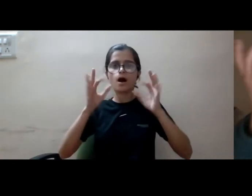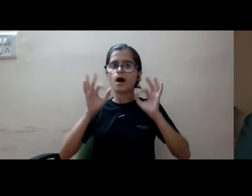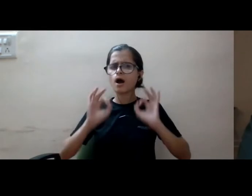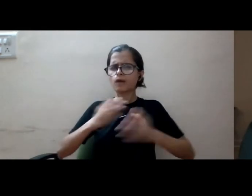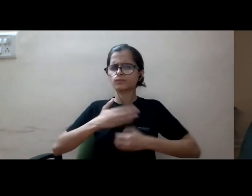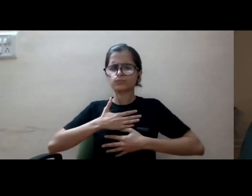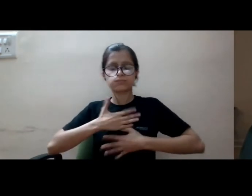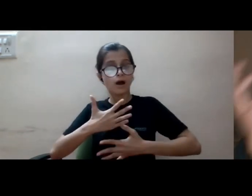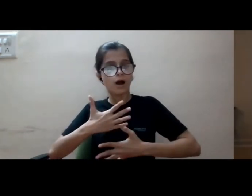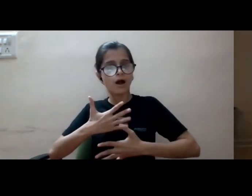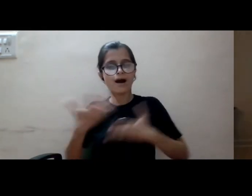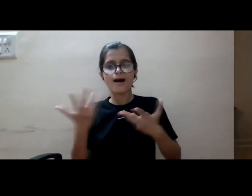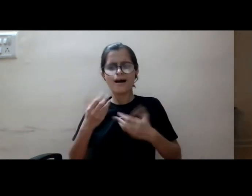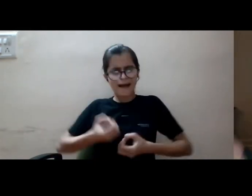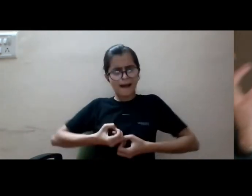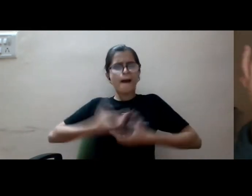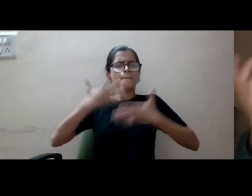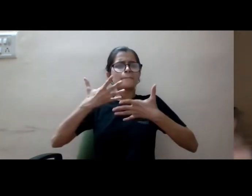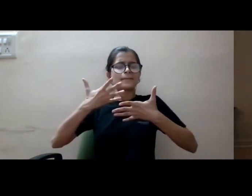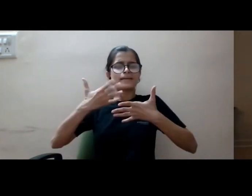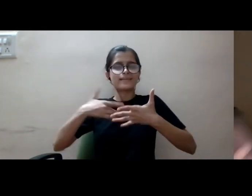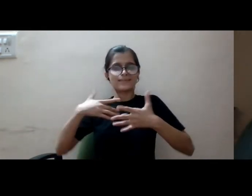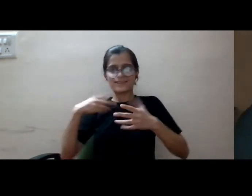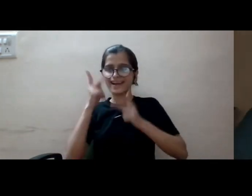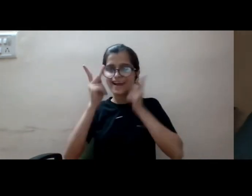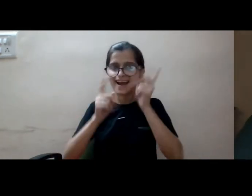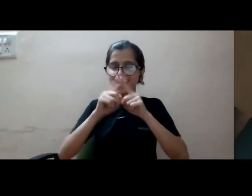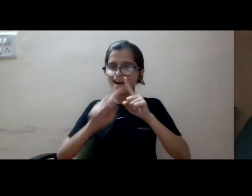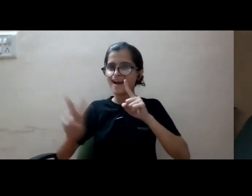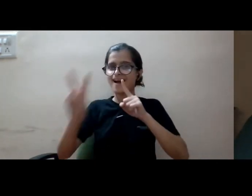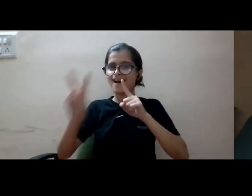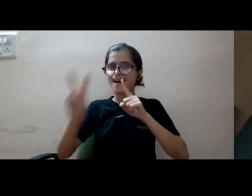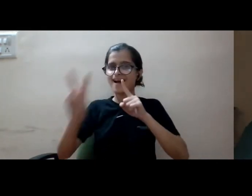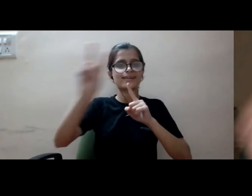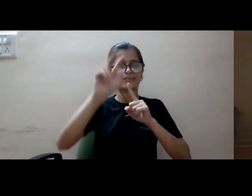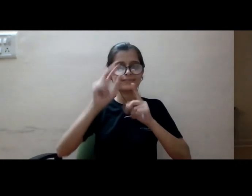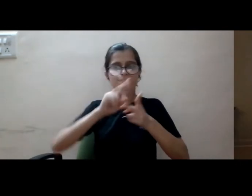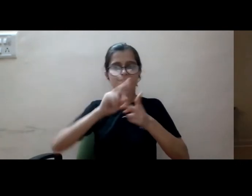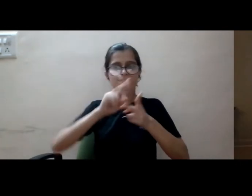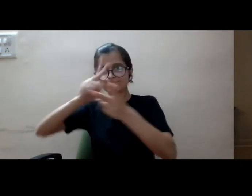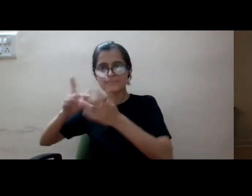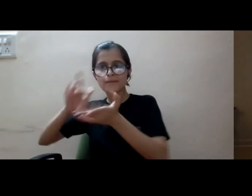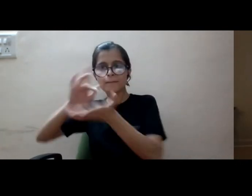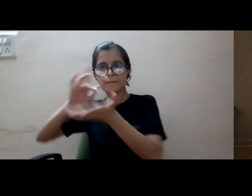surprise that happens when you travel, especially outside of your comfort zone. So